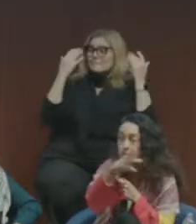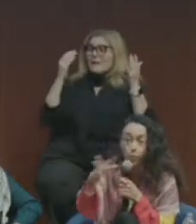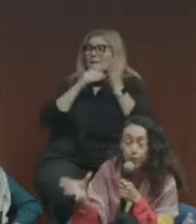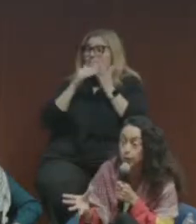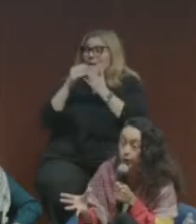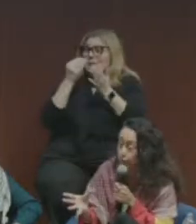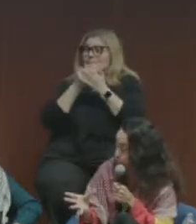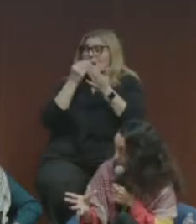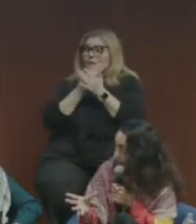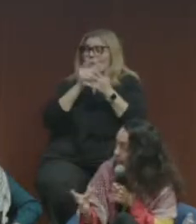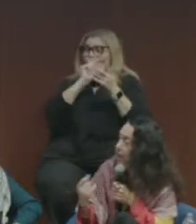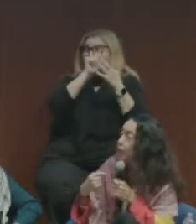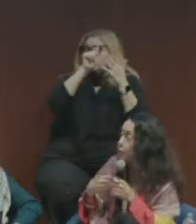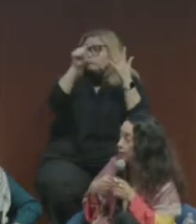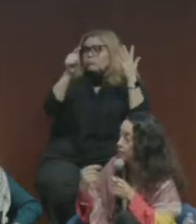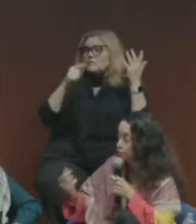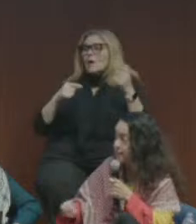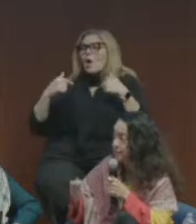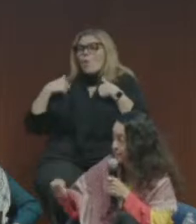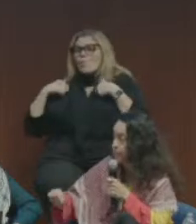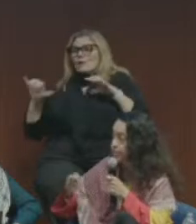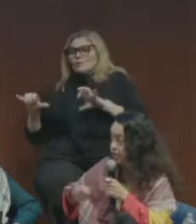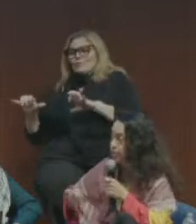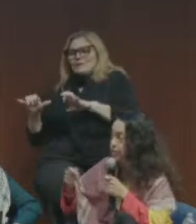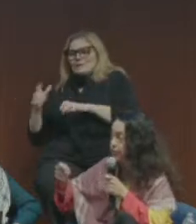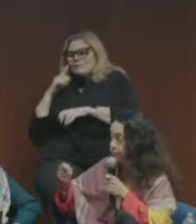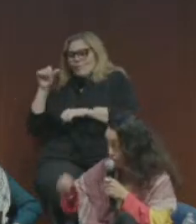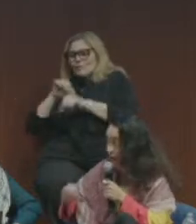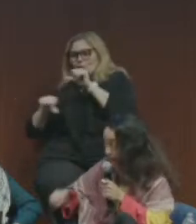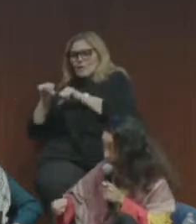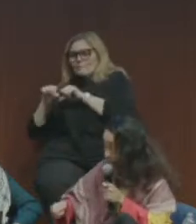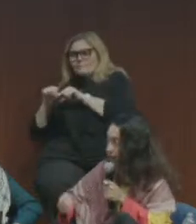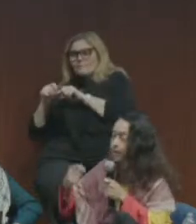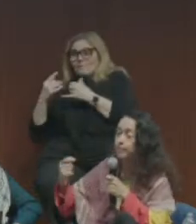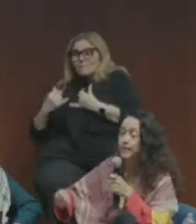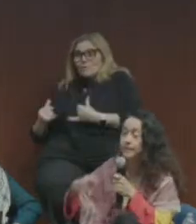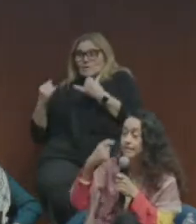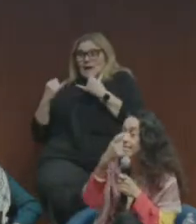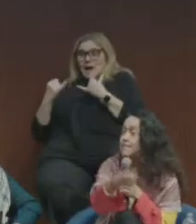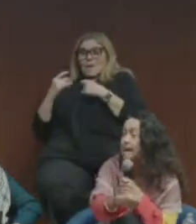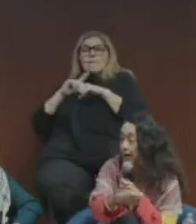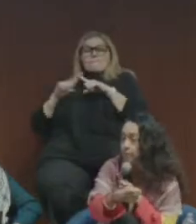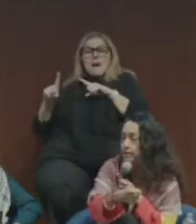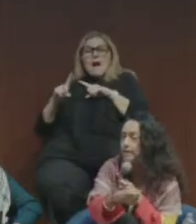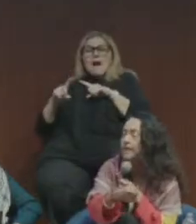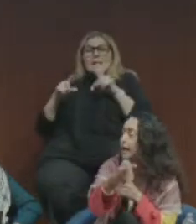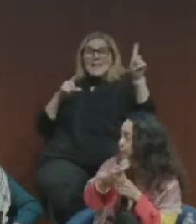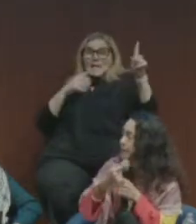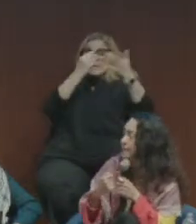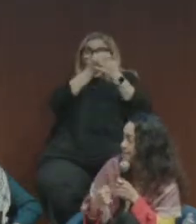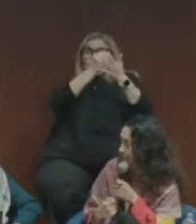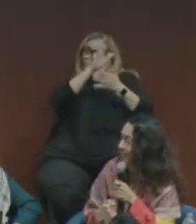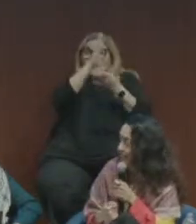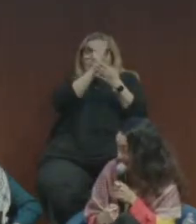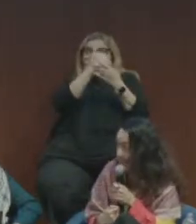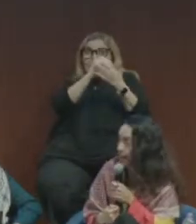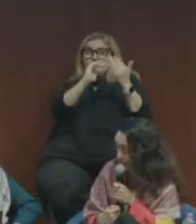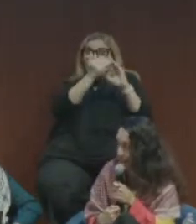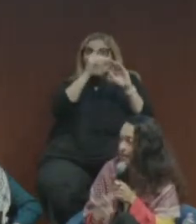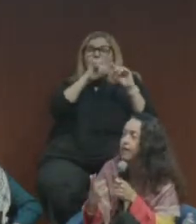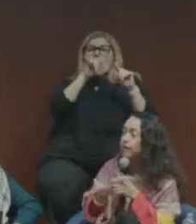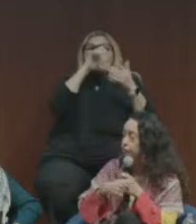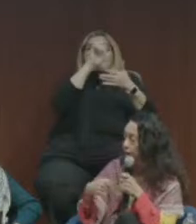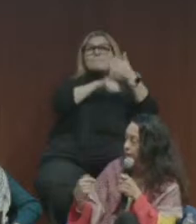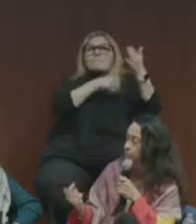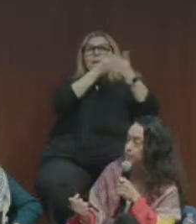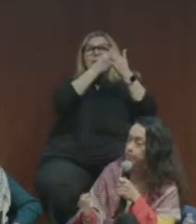going to who knows where, we are doing this for each other for now, but this is our money and we need to get that